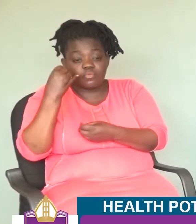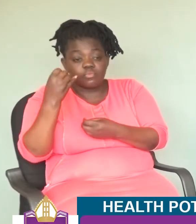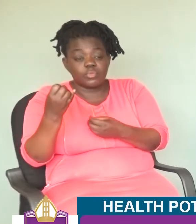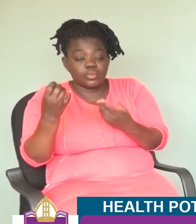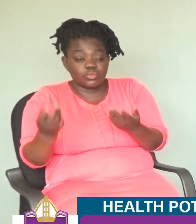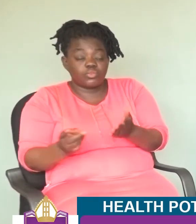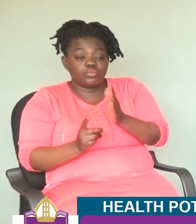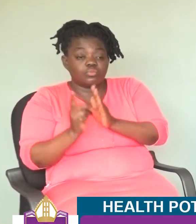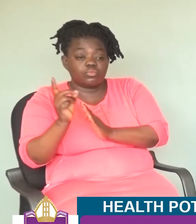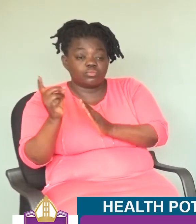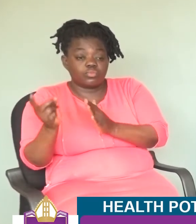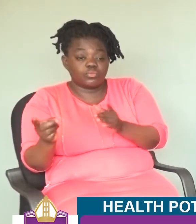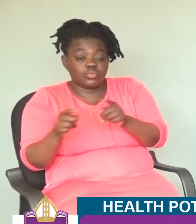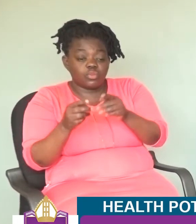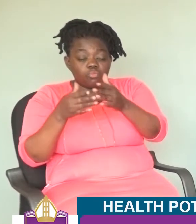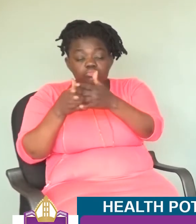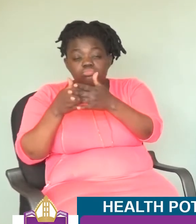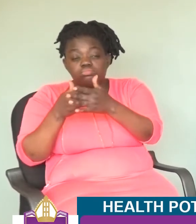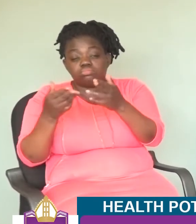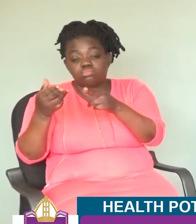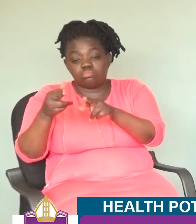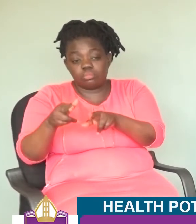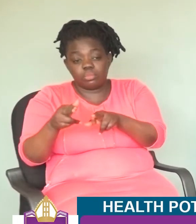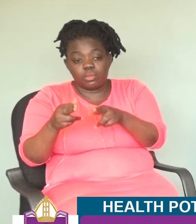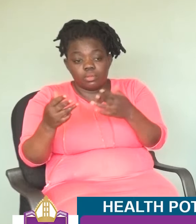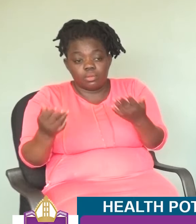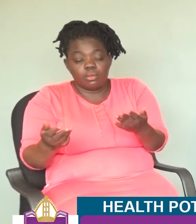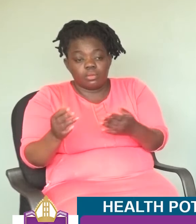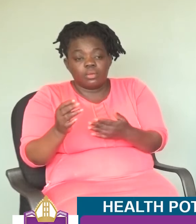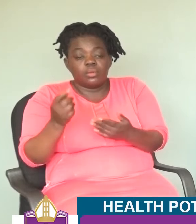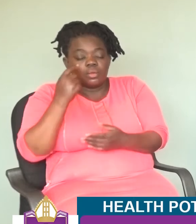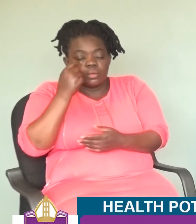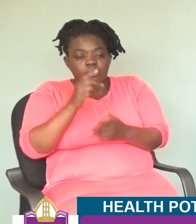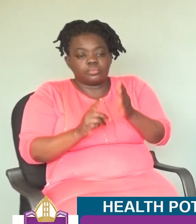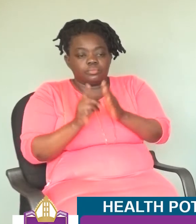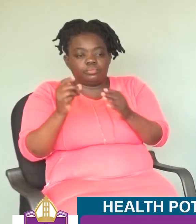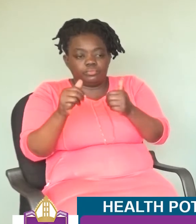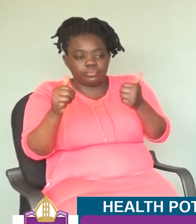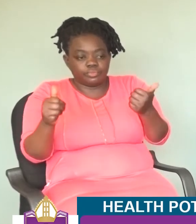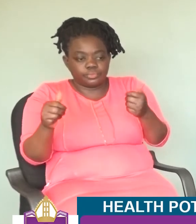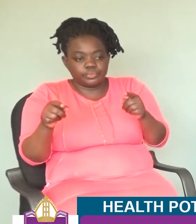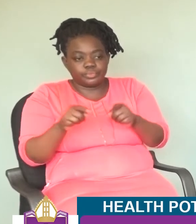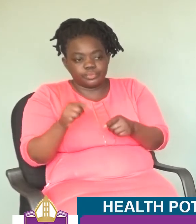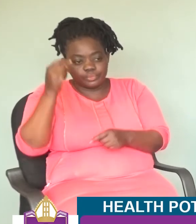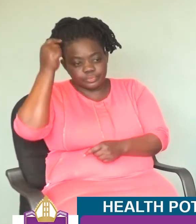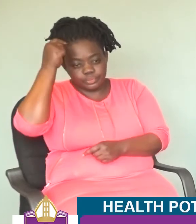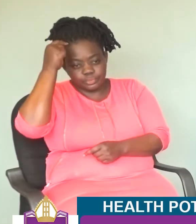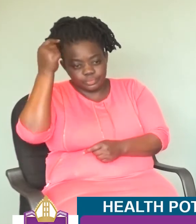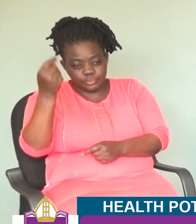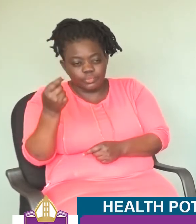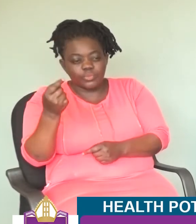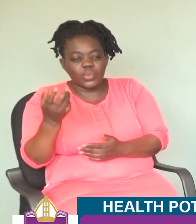develop. As that blockage happens, you find that the eyes will not develop properly, the brain, of the sense of